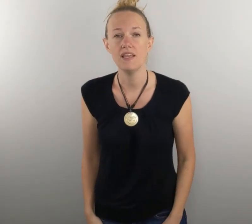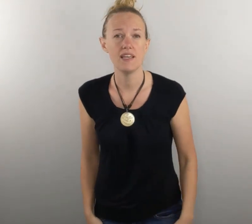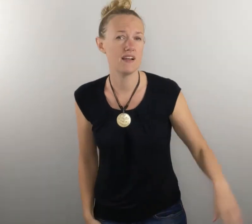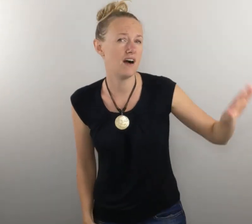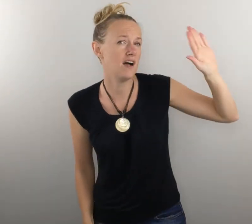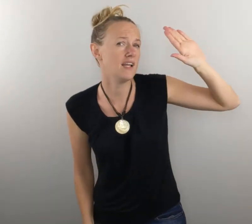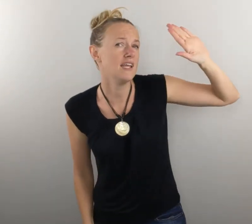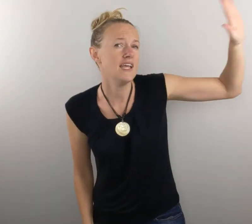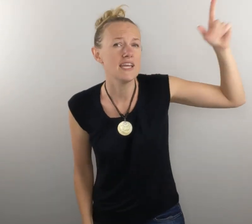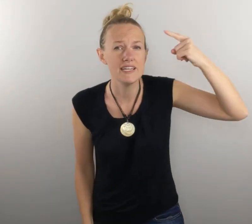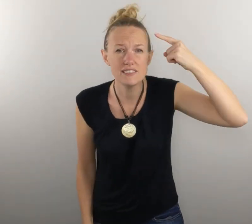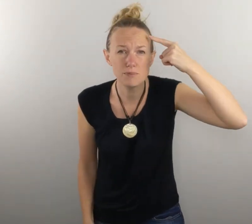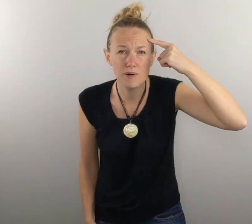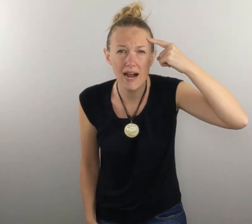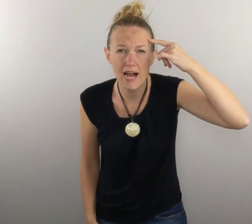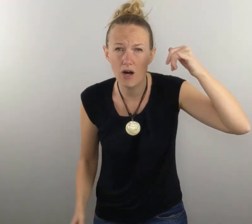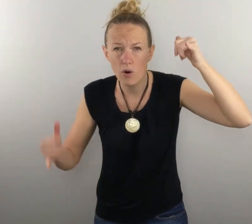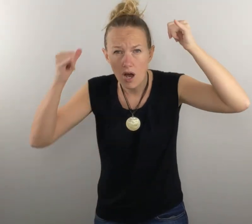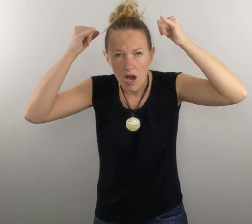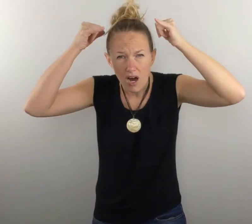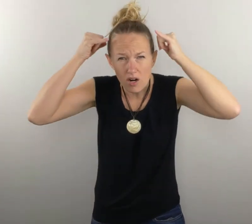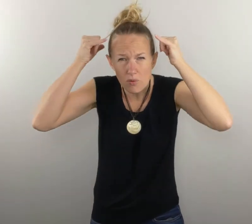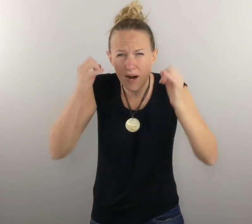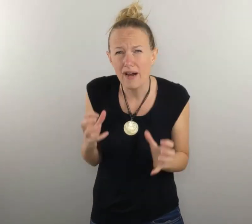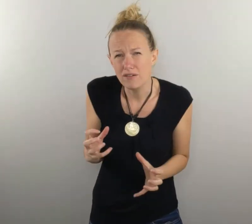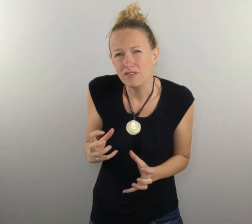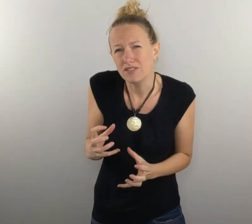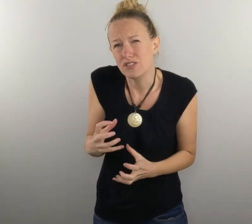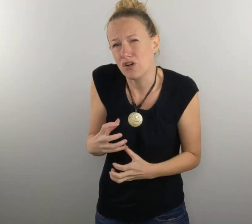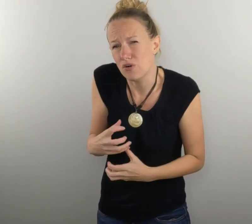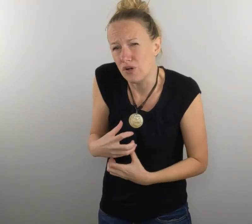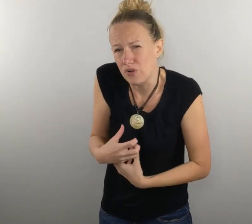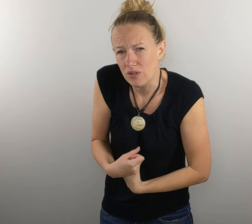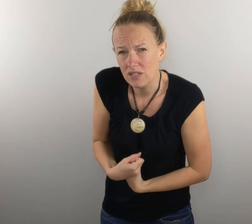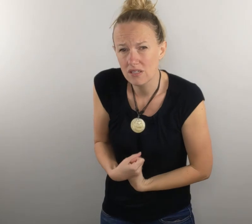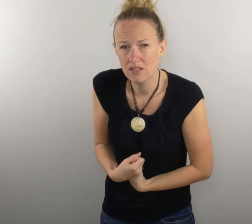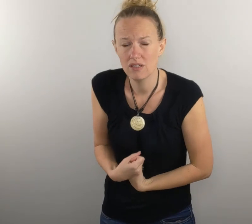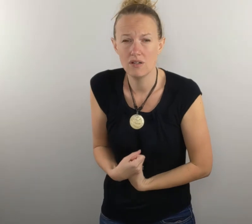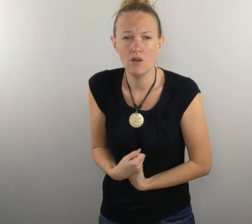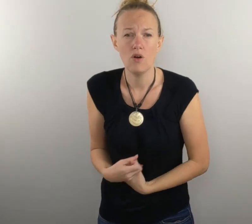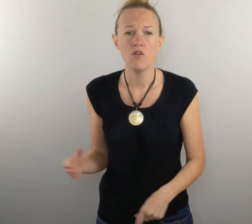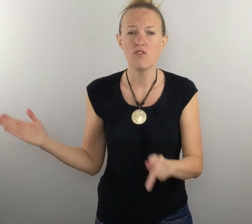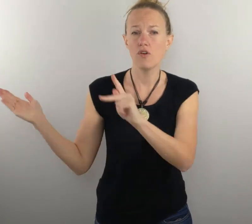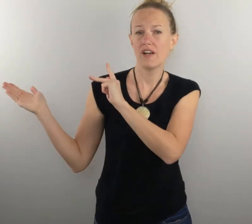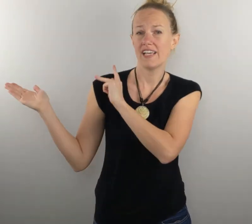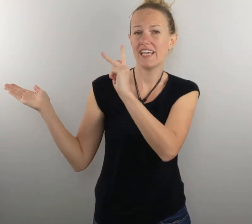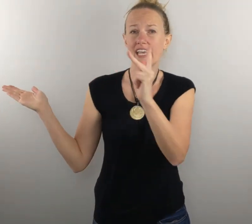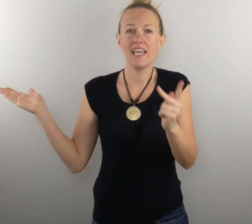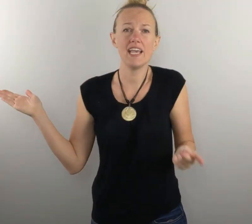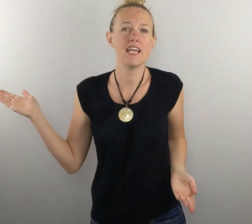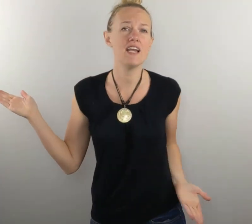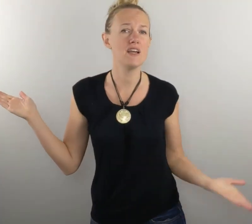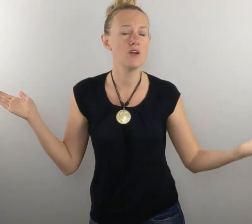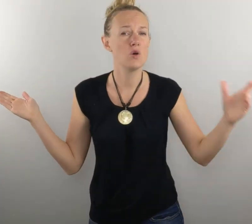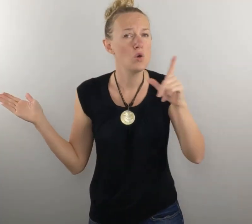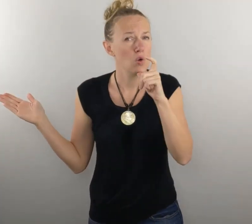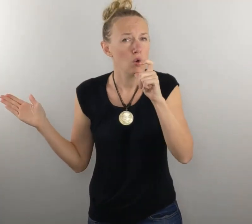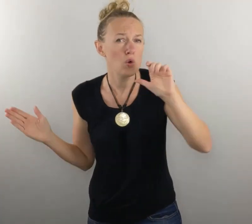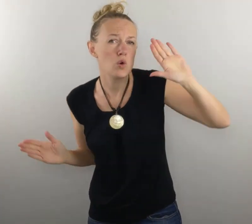And on his brow a crown of sorrow, for a king